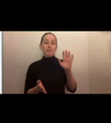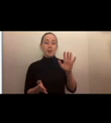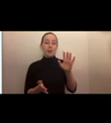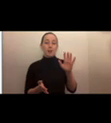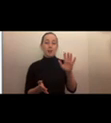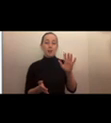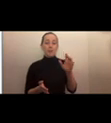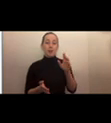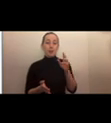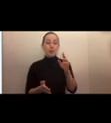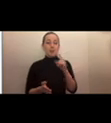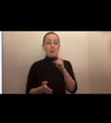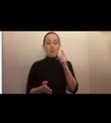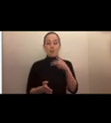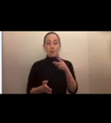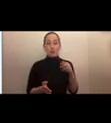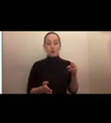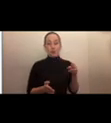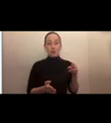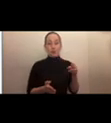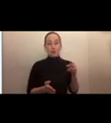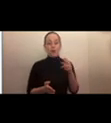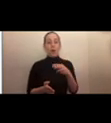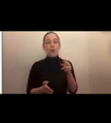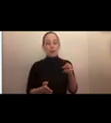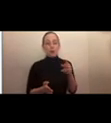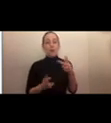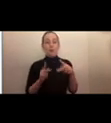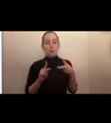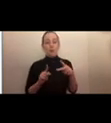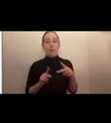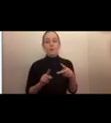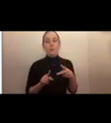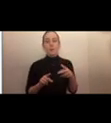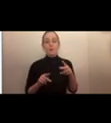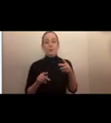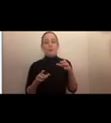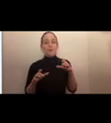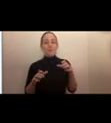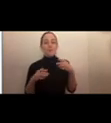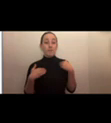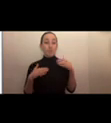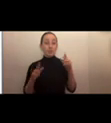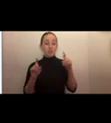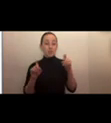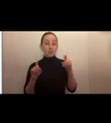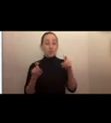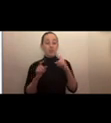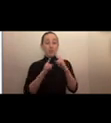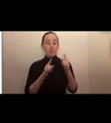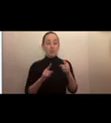And out of 7,905 deaf and hard of hearing individuals who took the survey,